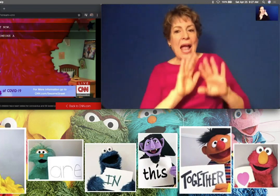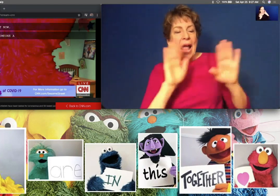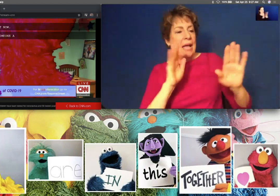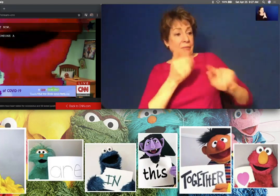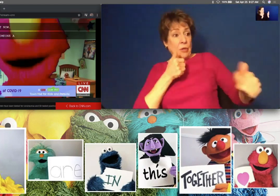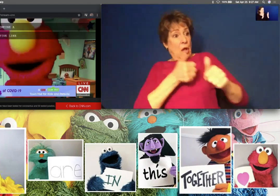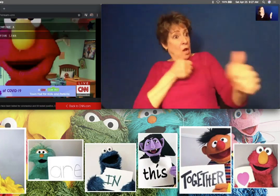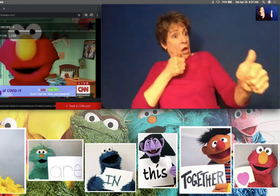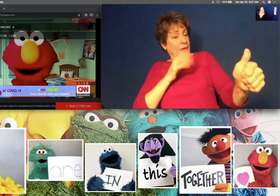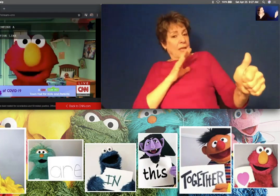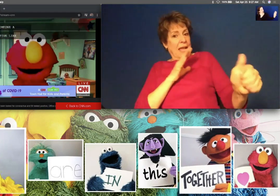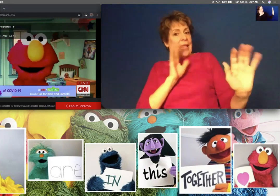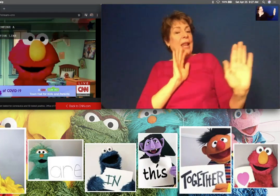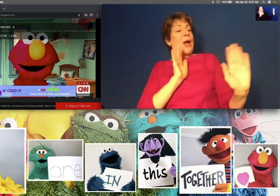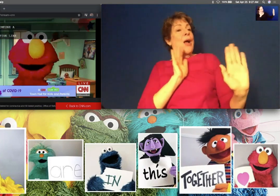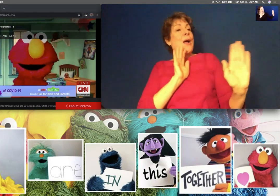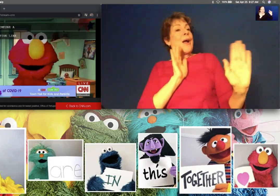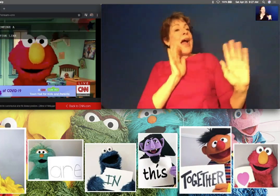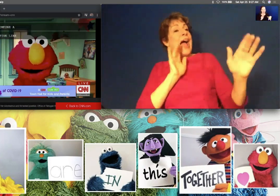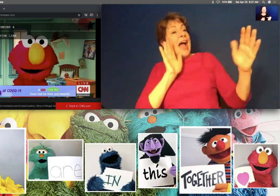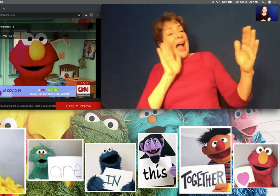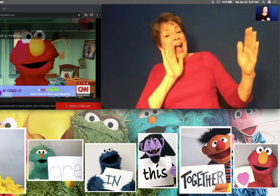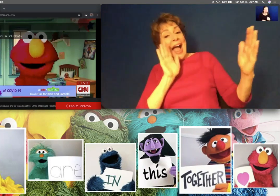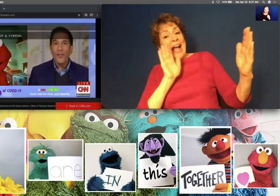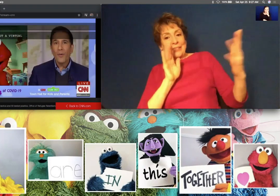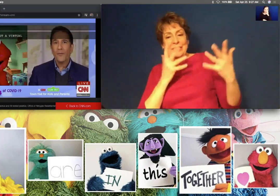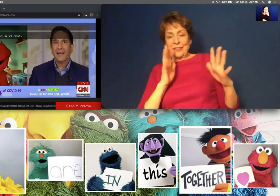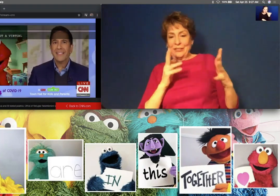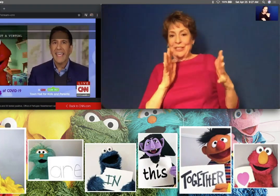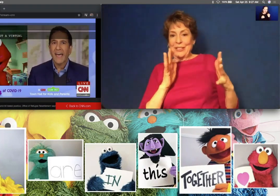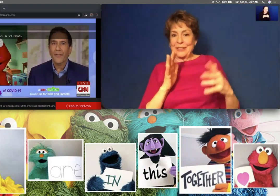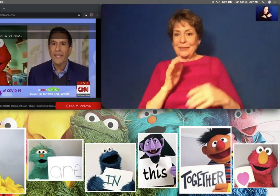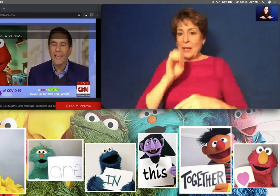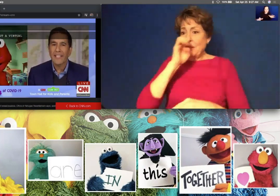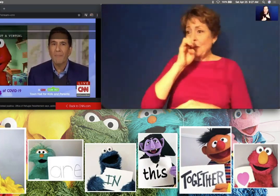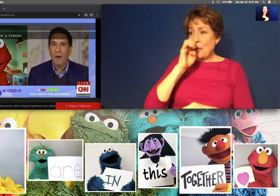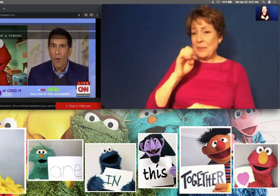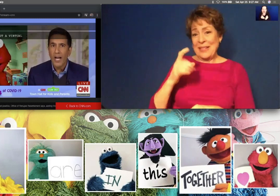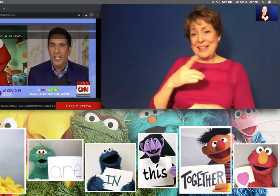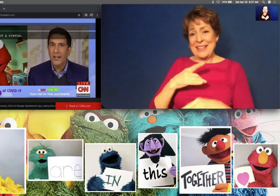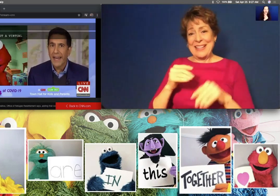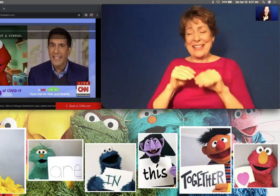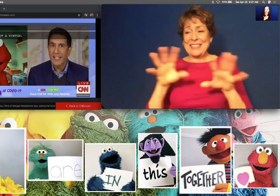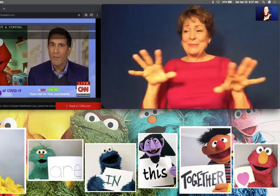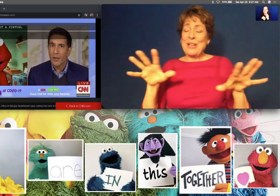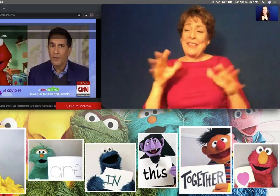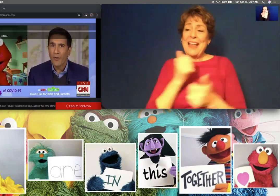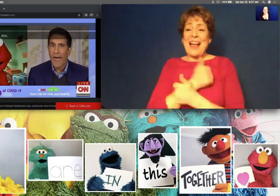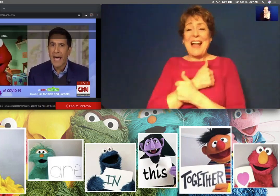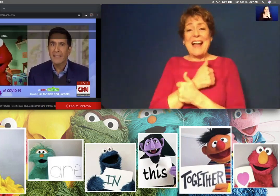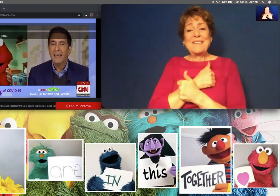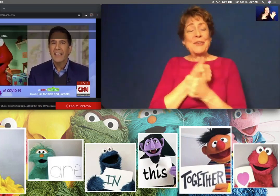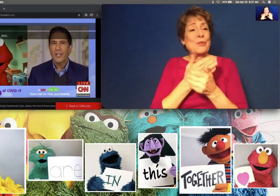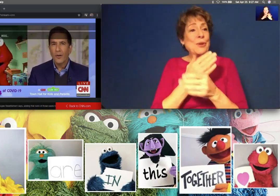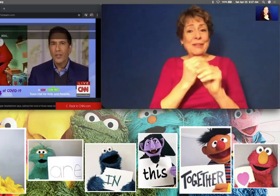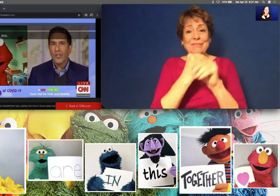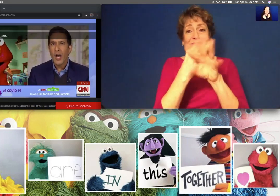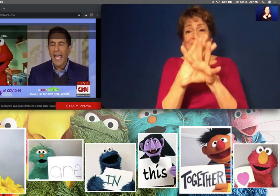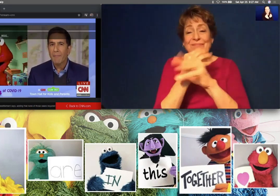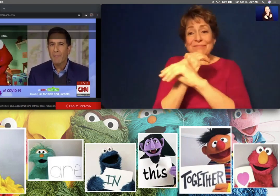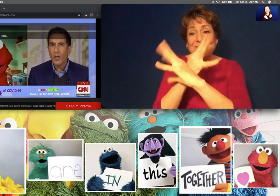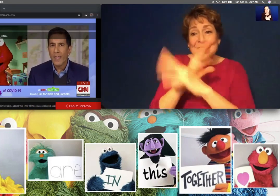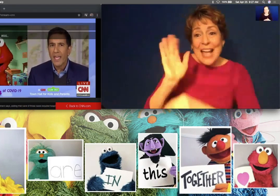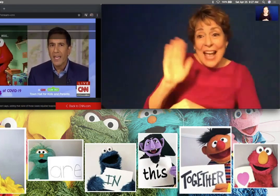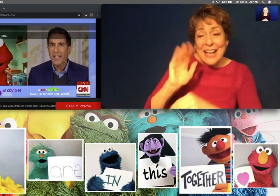Hug. Everybody wants a hug. Now, another way we can stay healthy is by washing your hands, Elmo. You know that. Do you know the